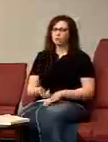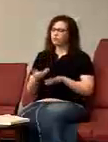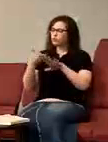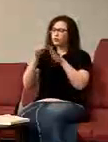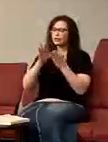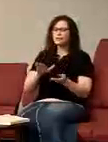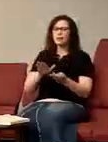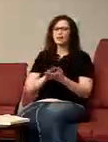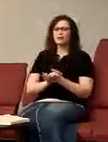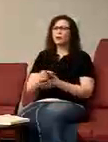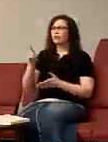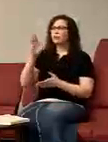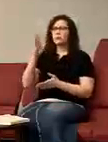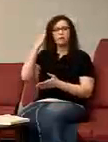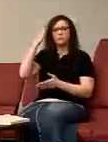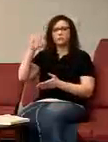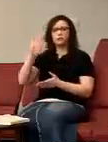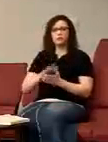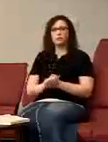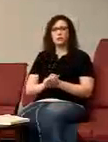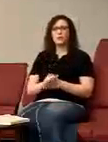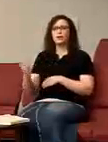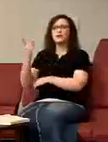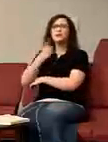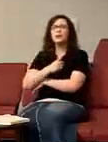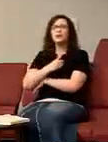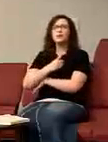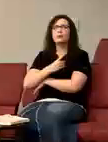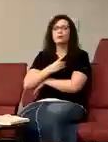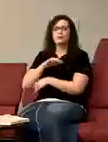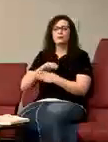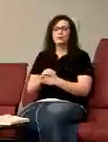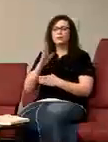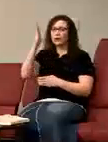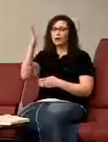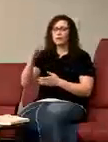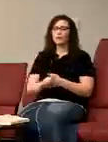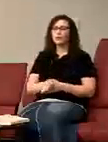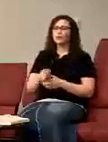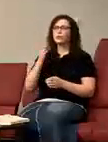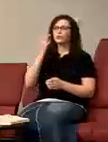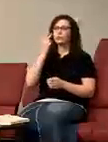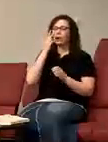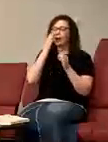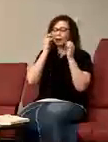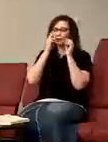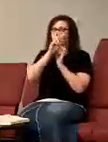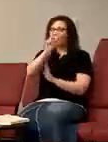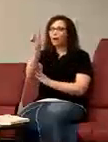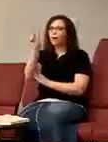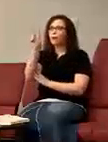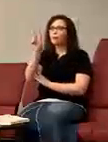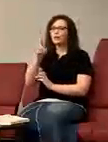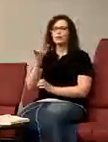For God doth know that in the day that ye eat thereof, then your eyes shall be opened, and shall be as gods, knowing good and evil.